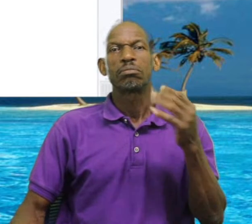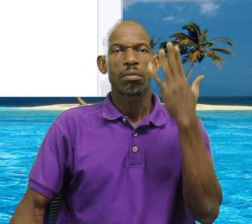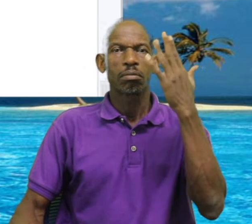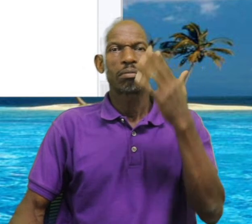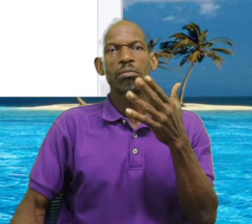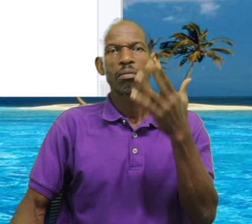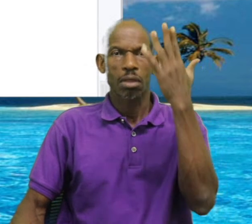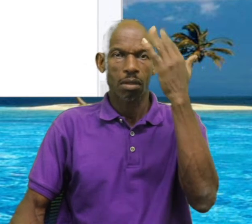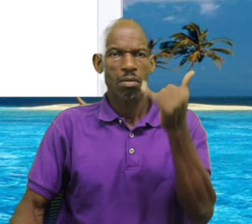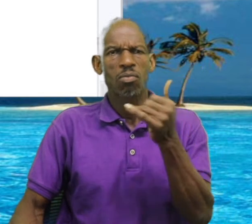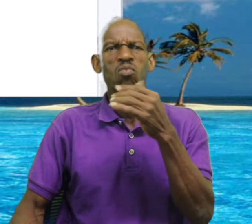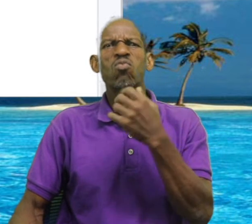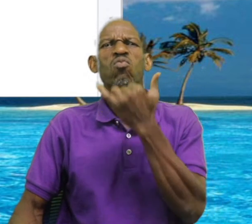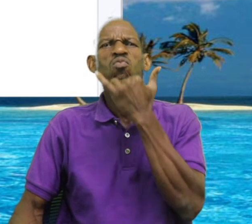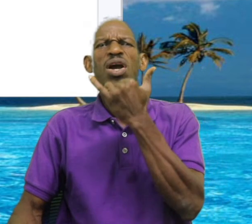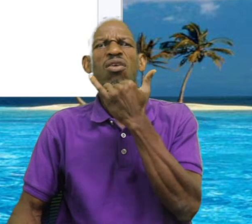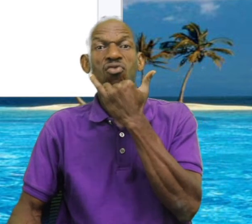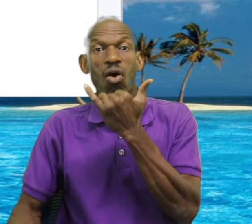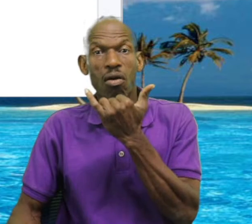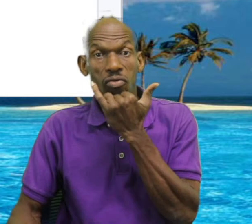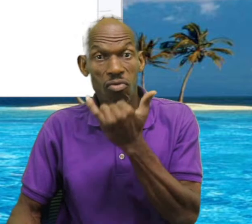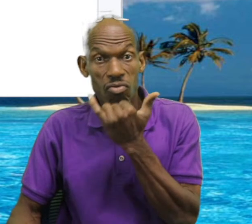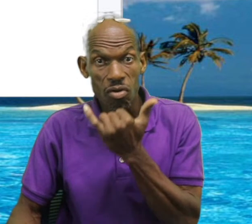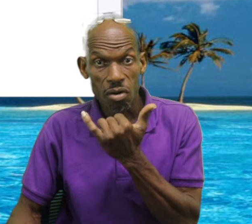Why is this sentence wrong?